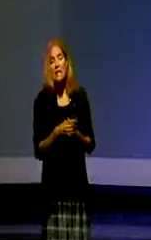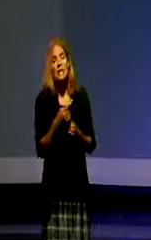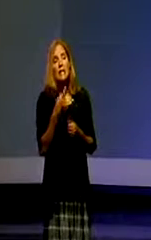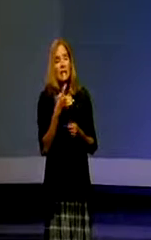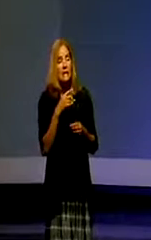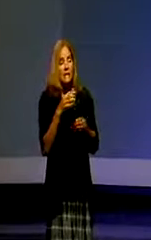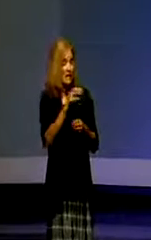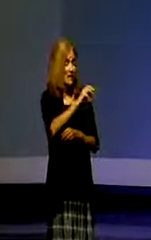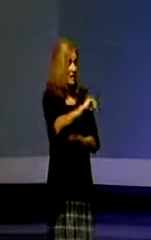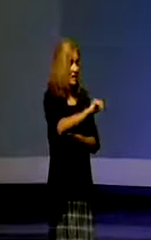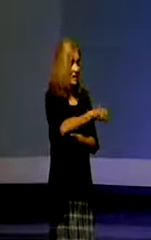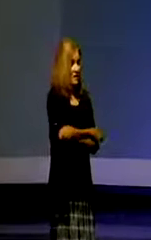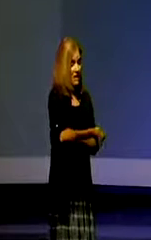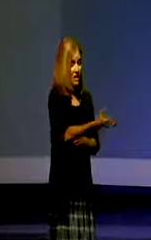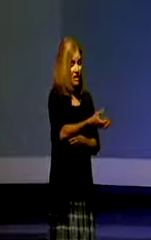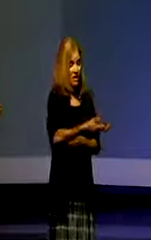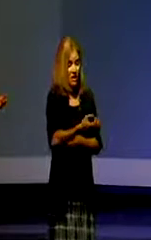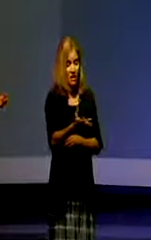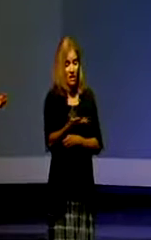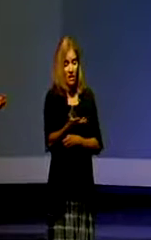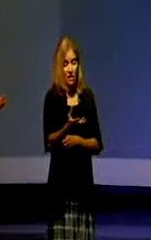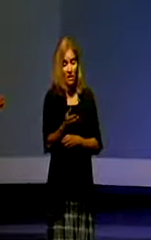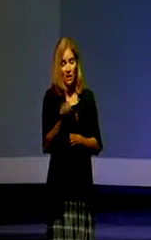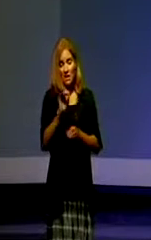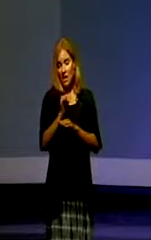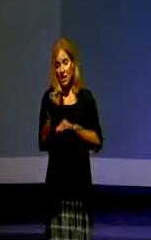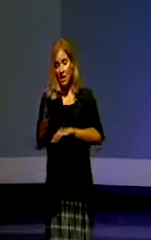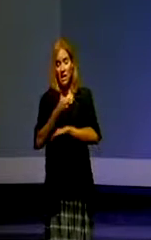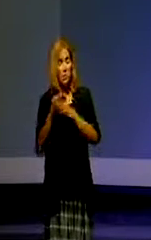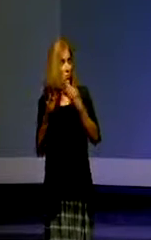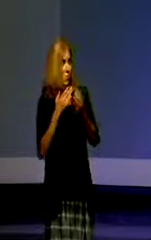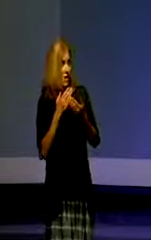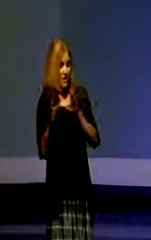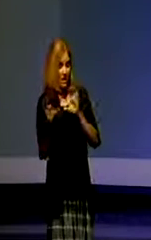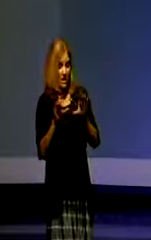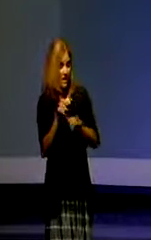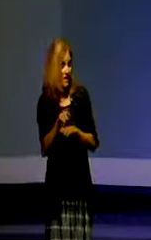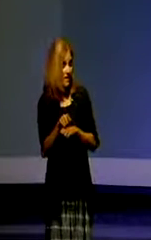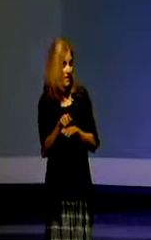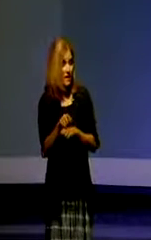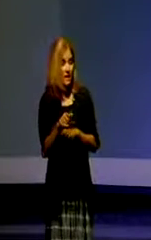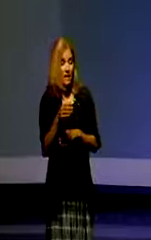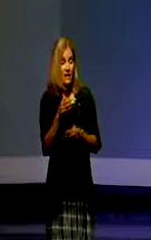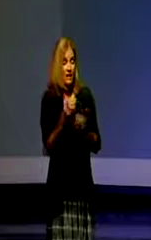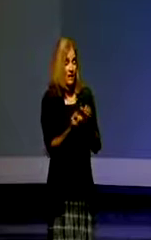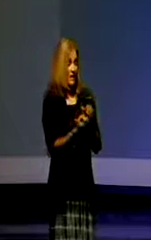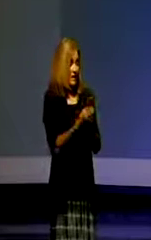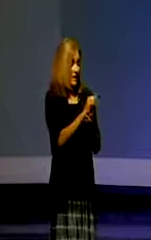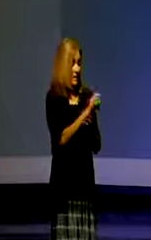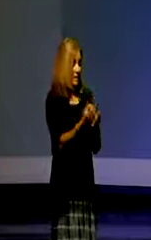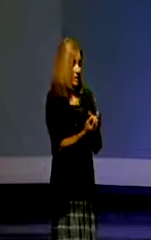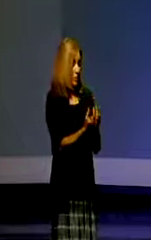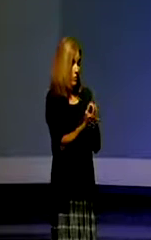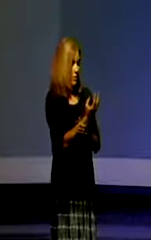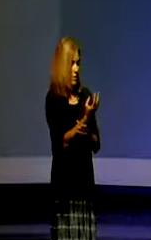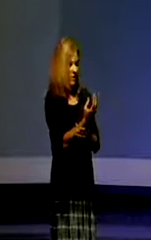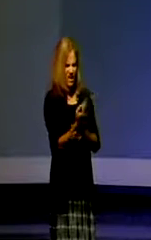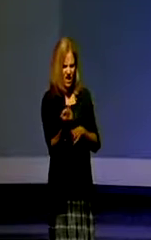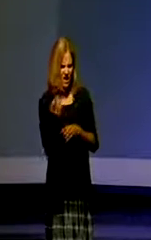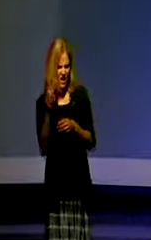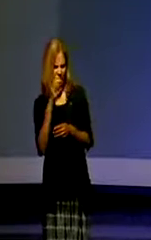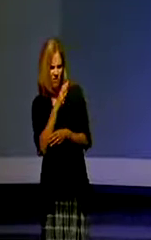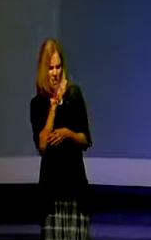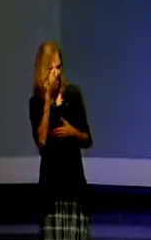he scatters the seed, and then night and day, whether he sleeps or gets up, the seed sprouts and grows, though he does not know